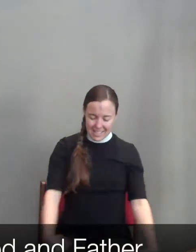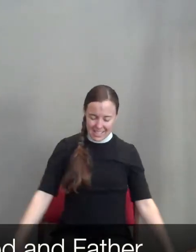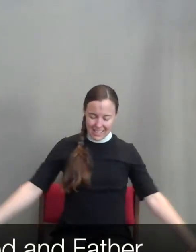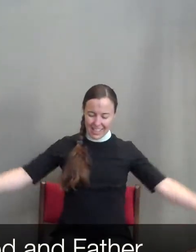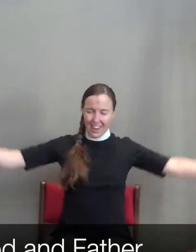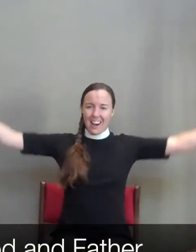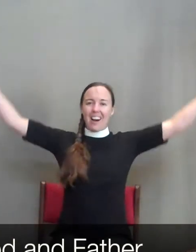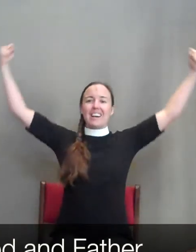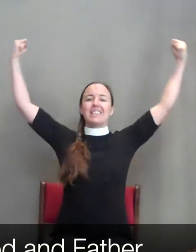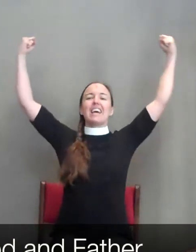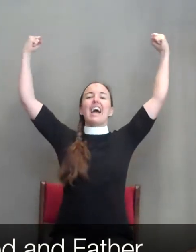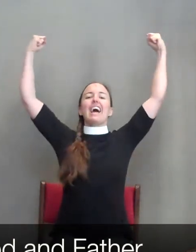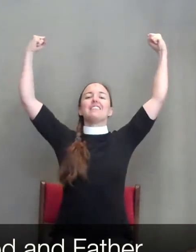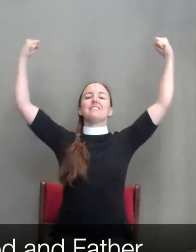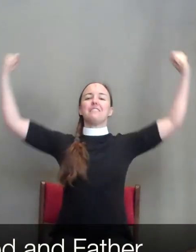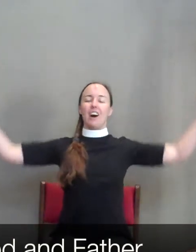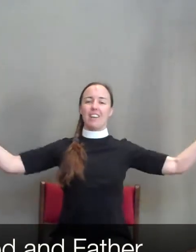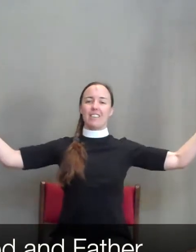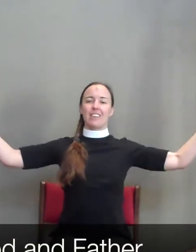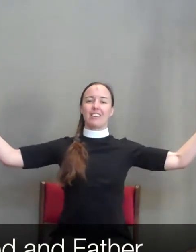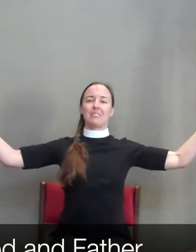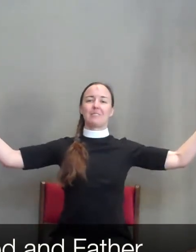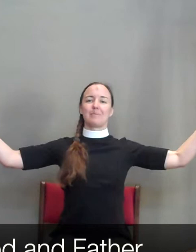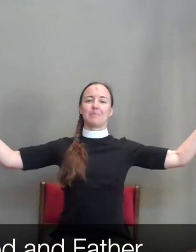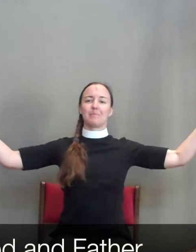Almighty God and Father.